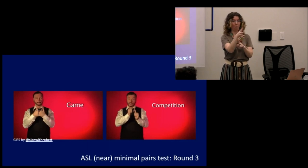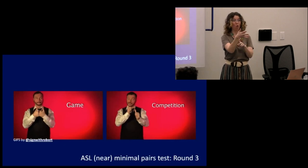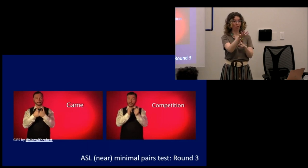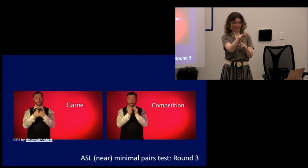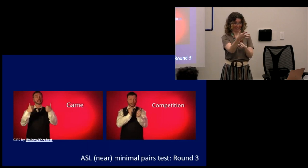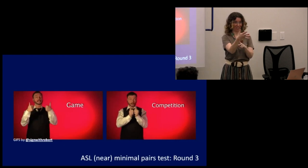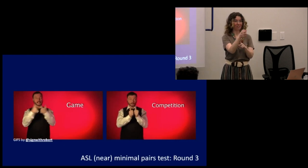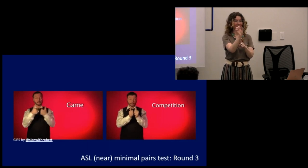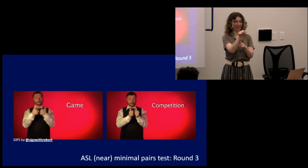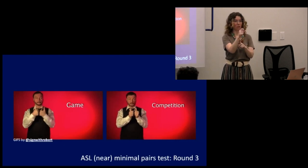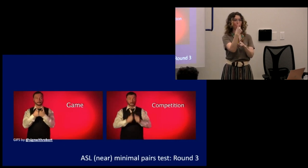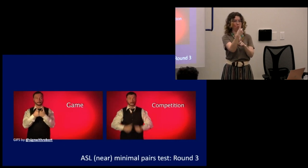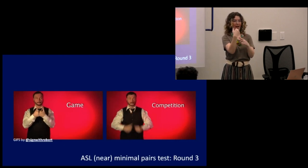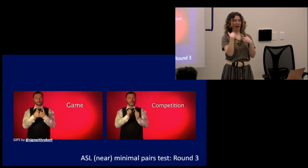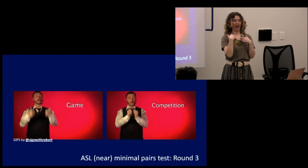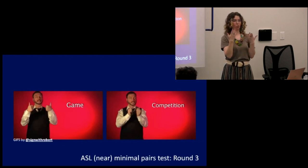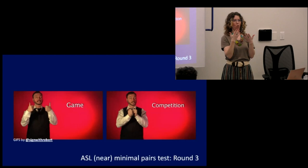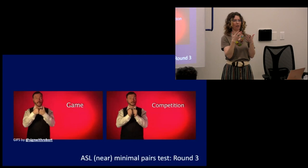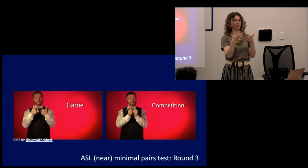is palm orientation, that's correct.